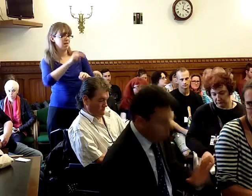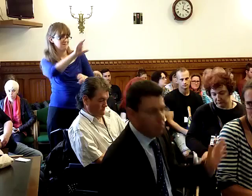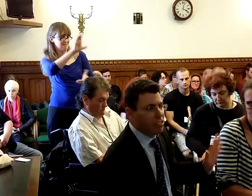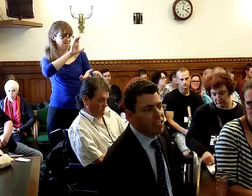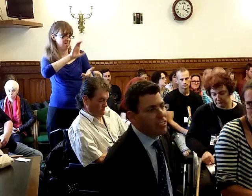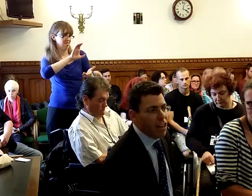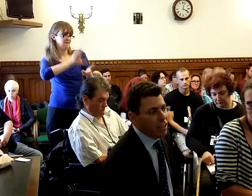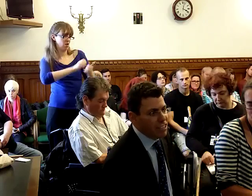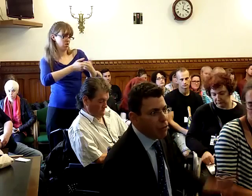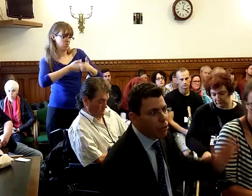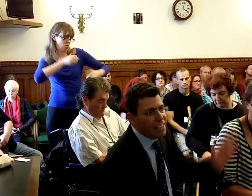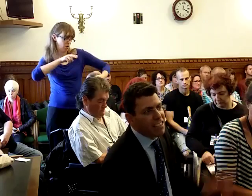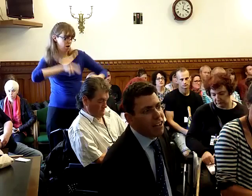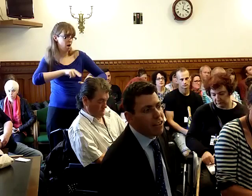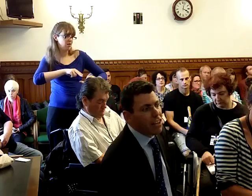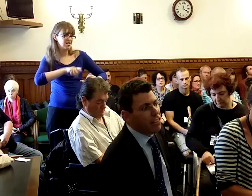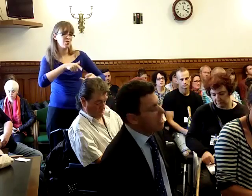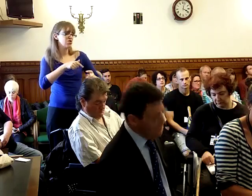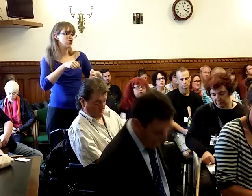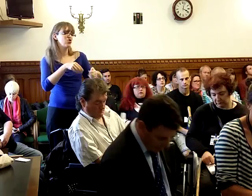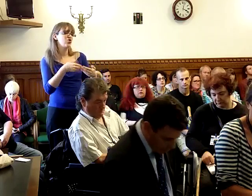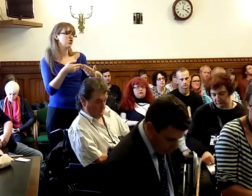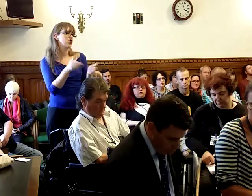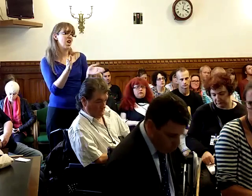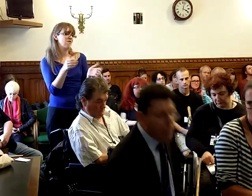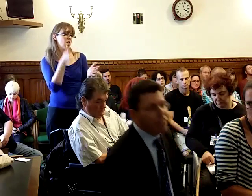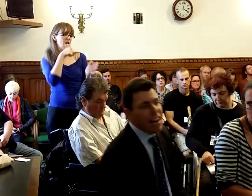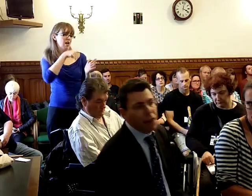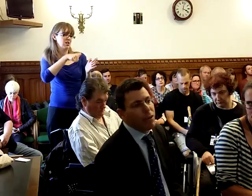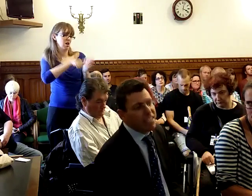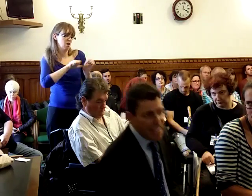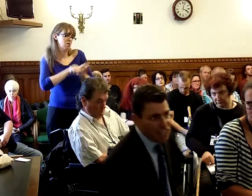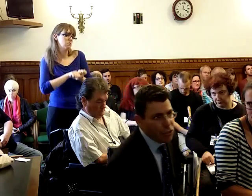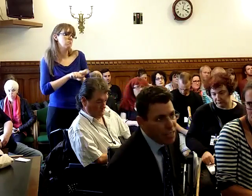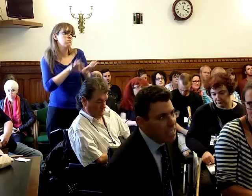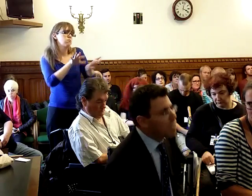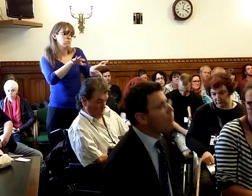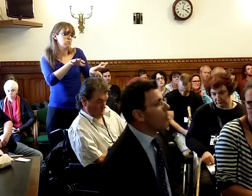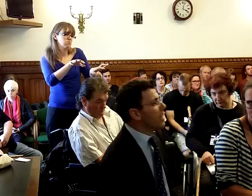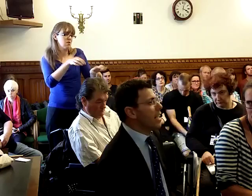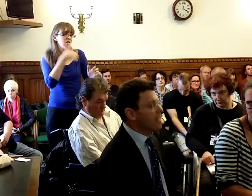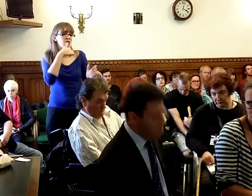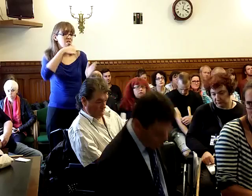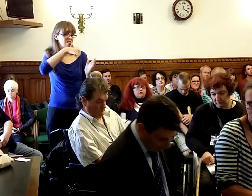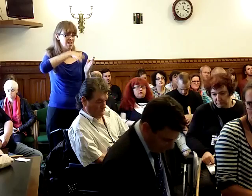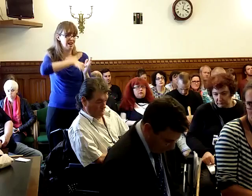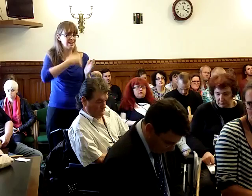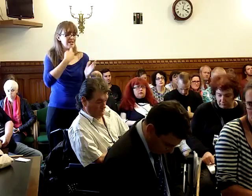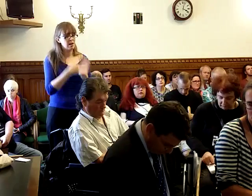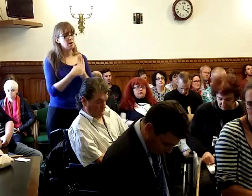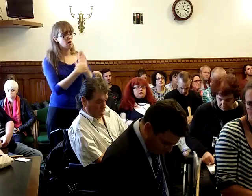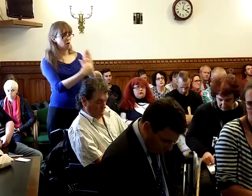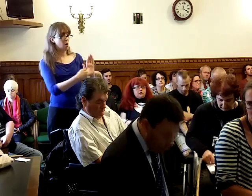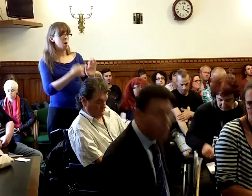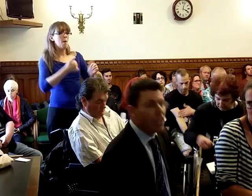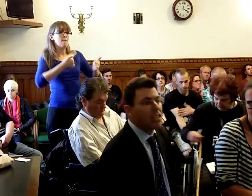robin general letter that said, "We have now reassessed your needs following the end of the